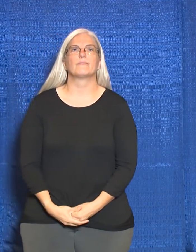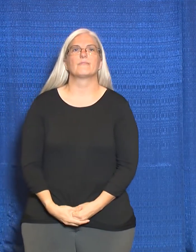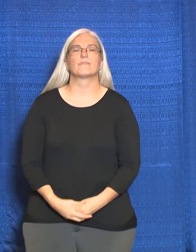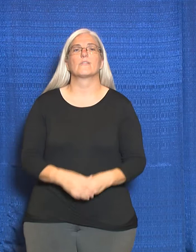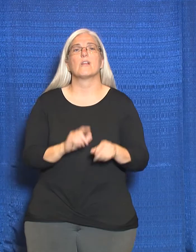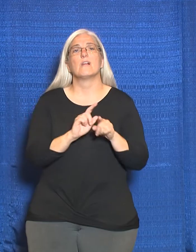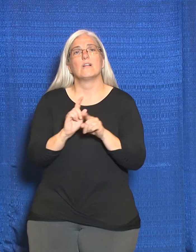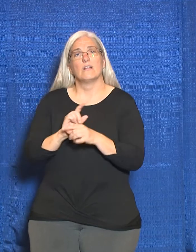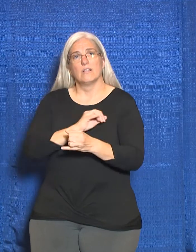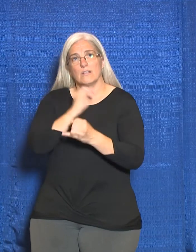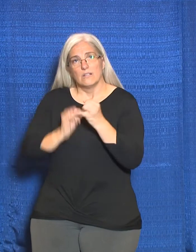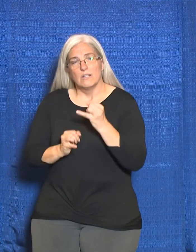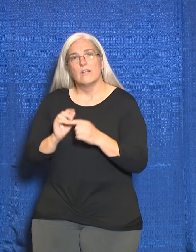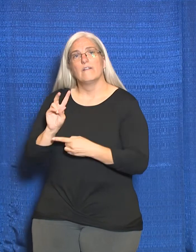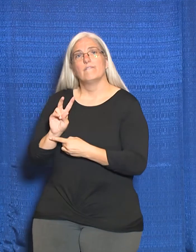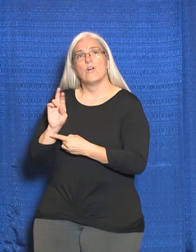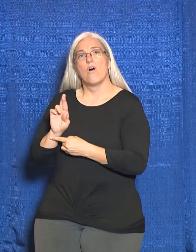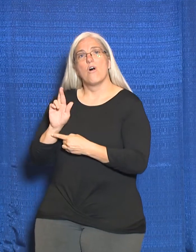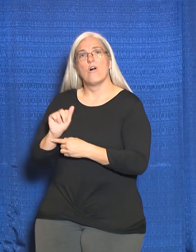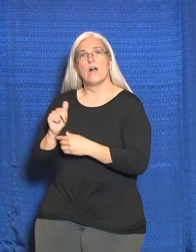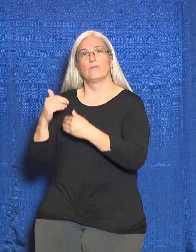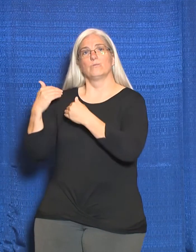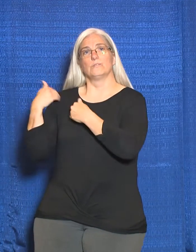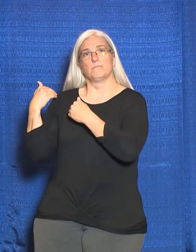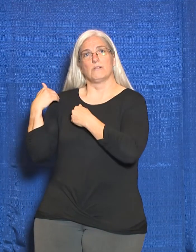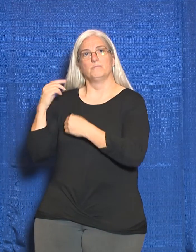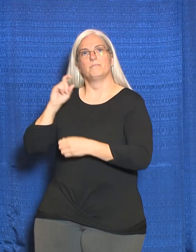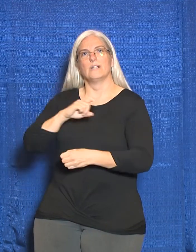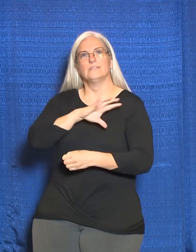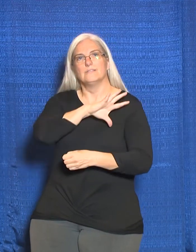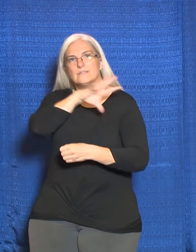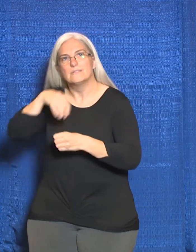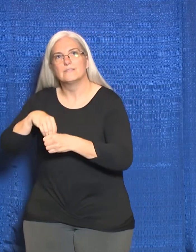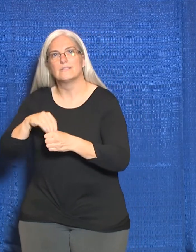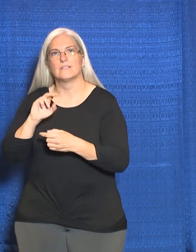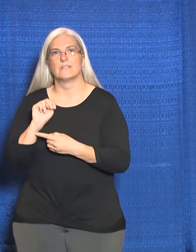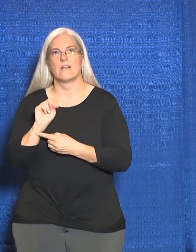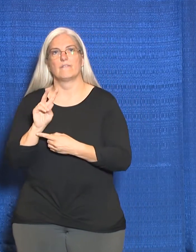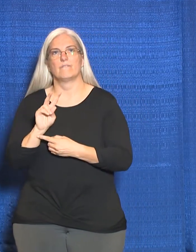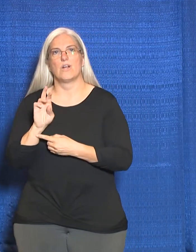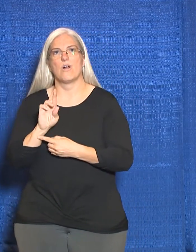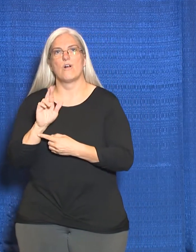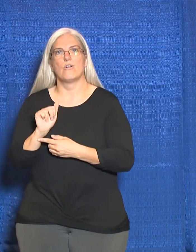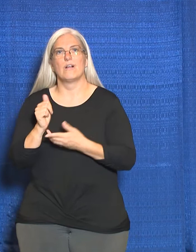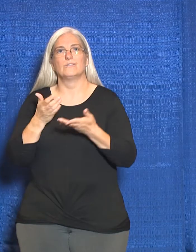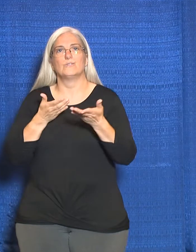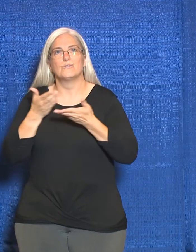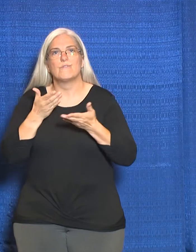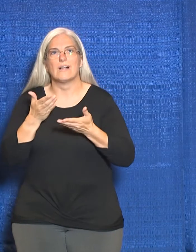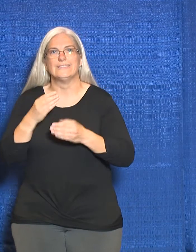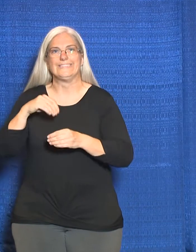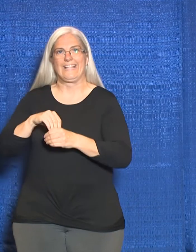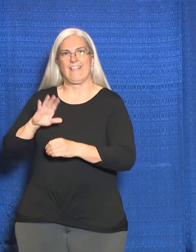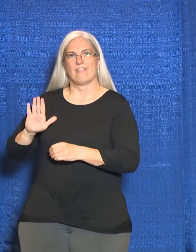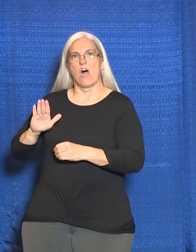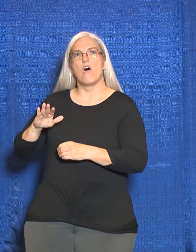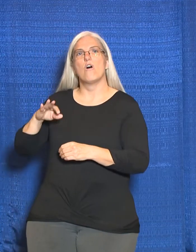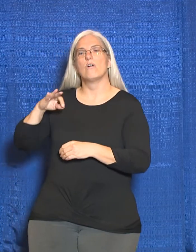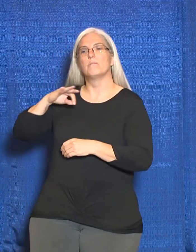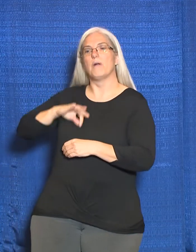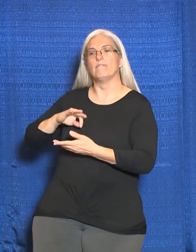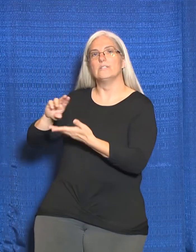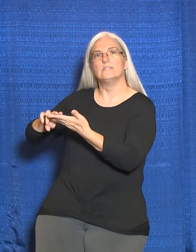Finally, VRAs have the responsibility to incorporate Nvra services into their benefits enrollment